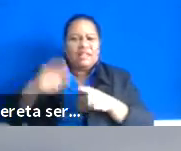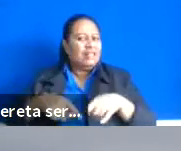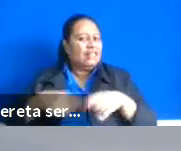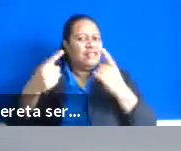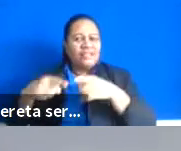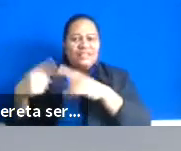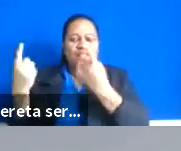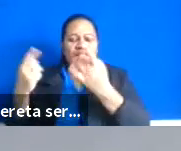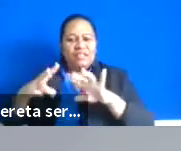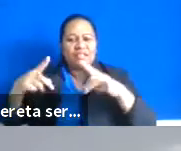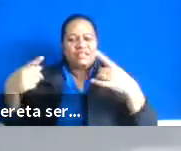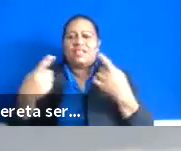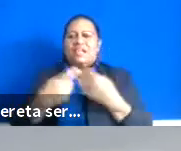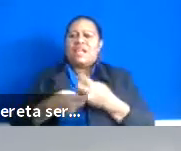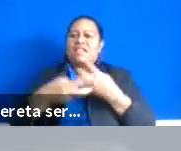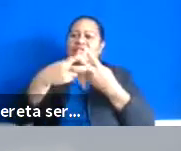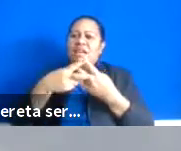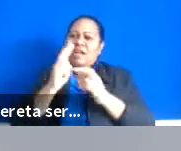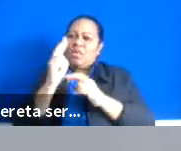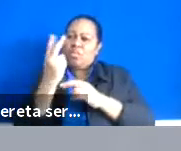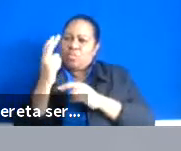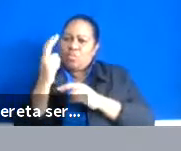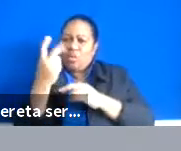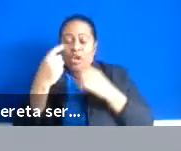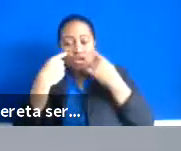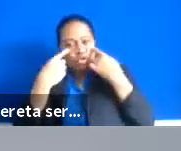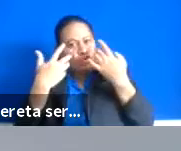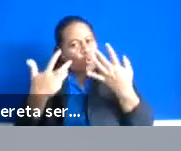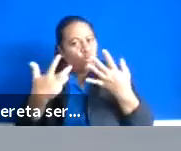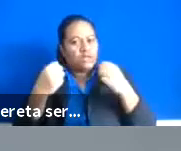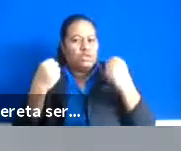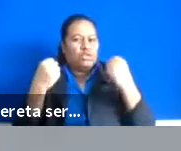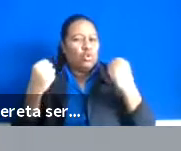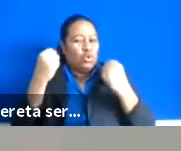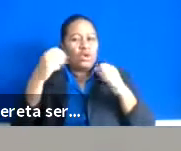branch are indicators for strong winds or cyclone.